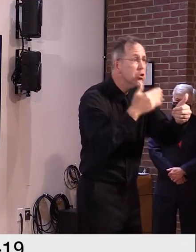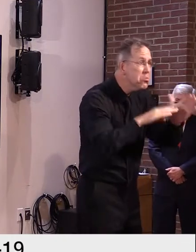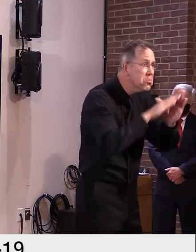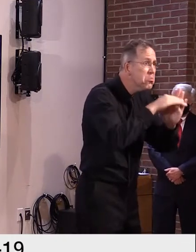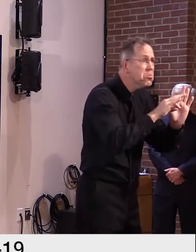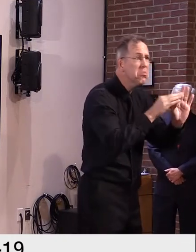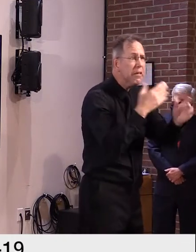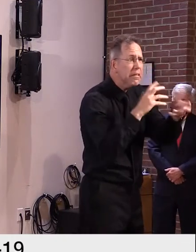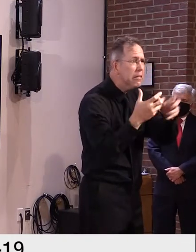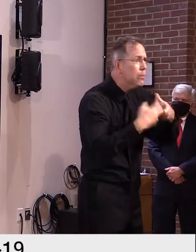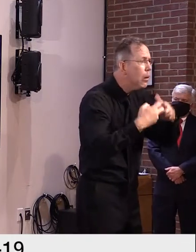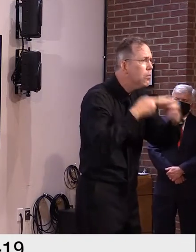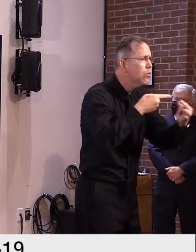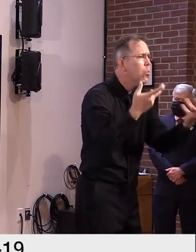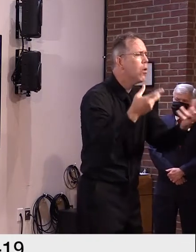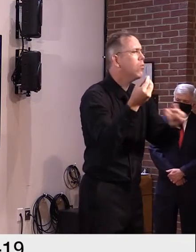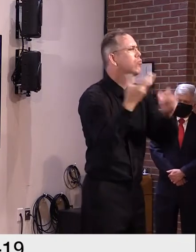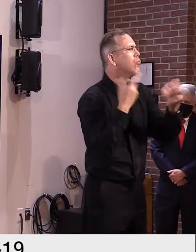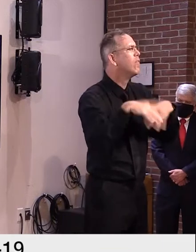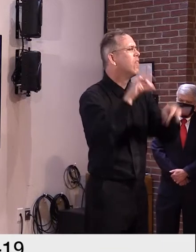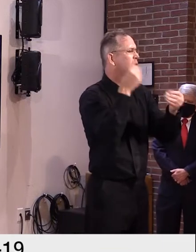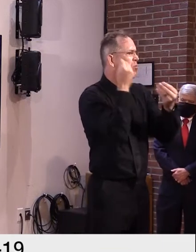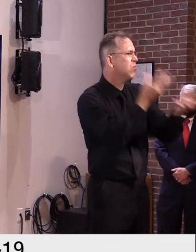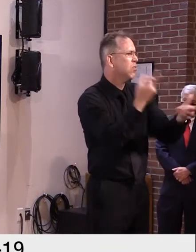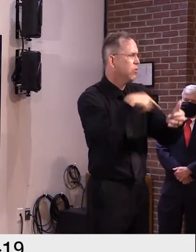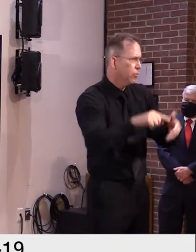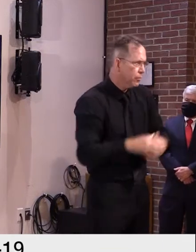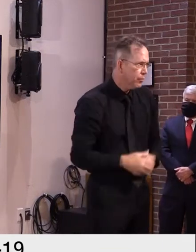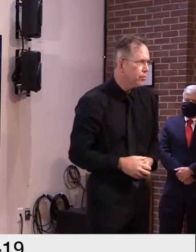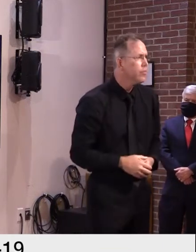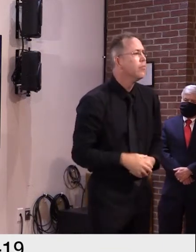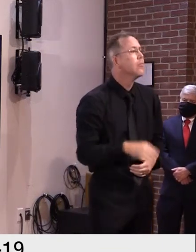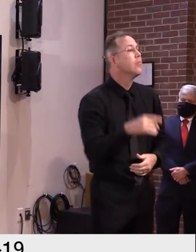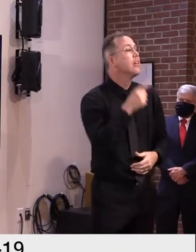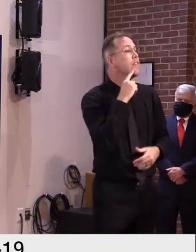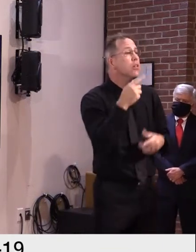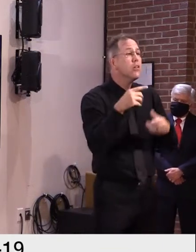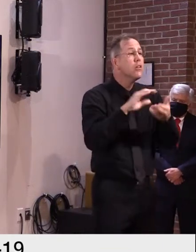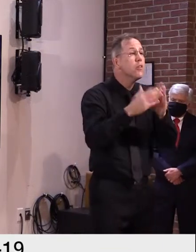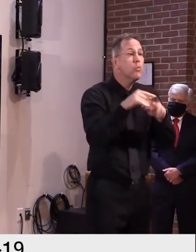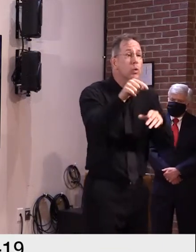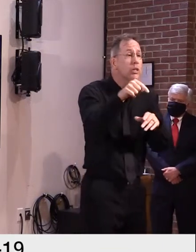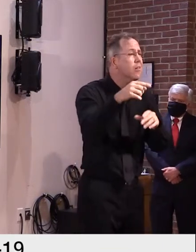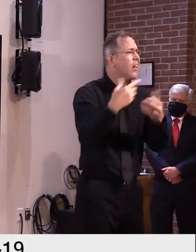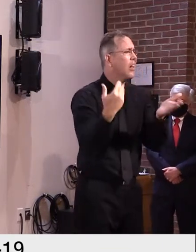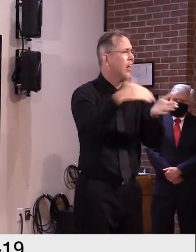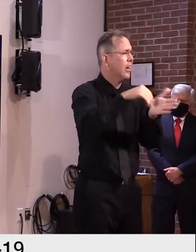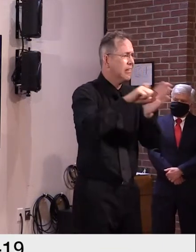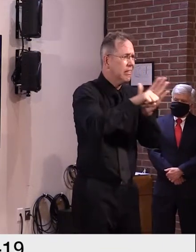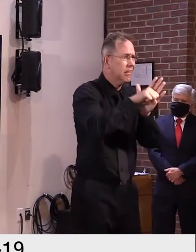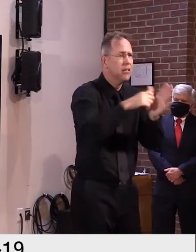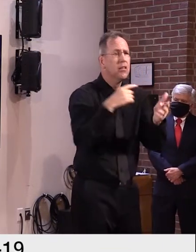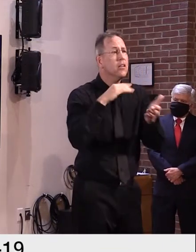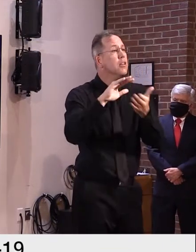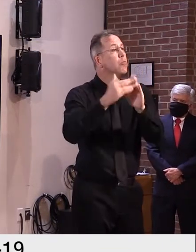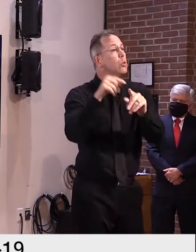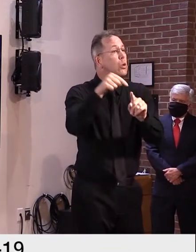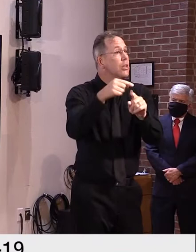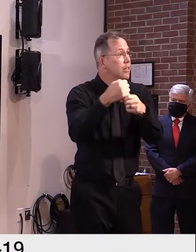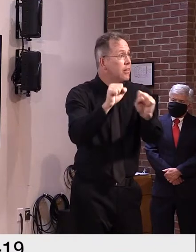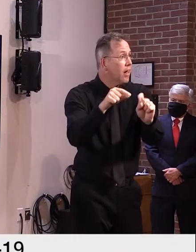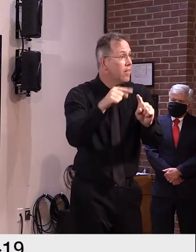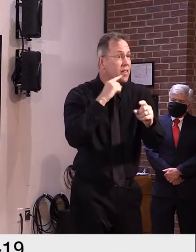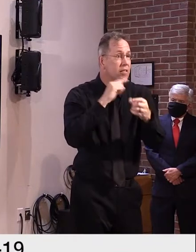the surroundings. If the virus is suppressed in the community, it keeps the risk of an outbreak in the school